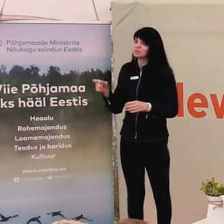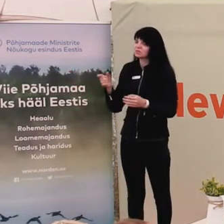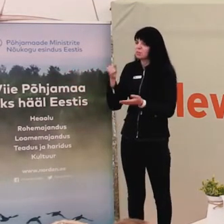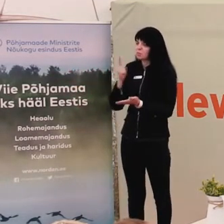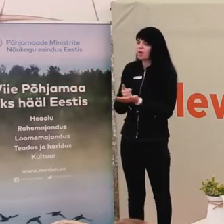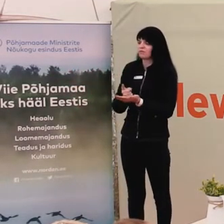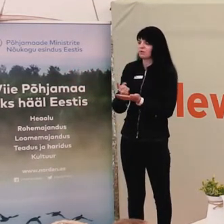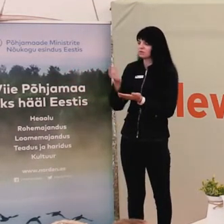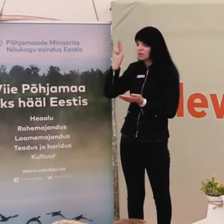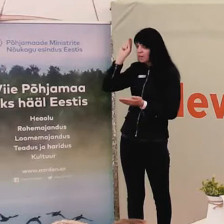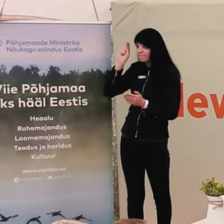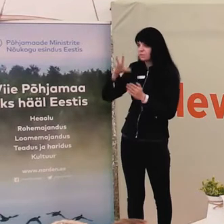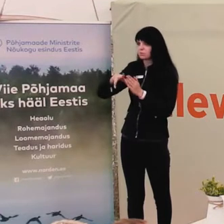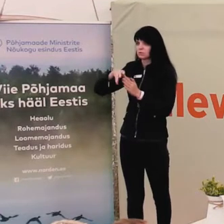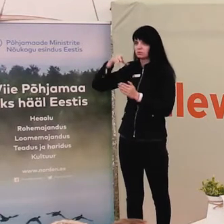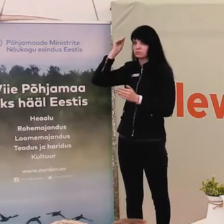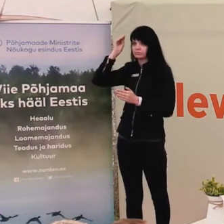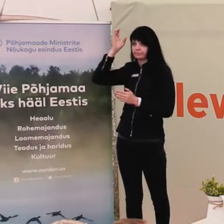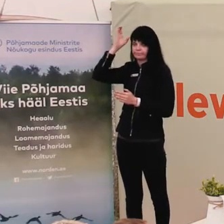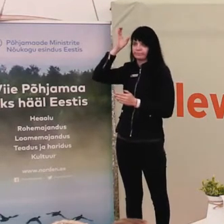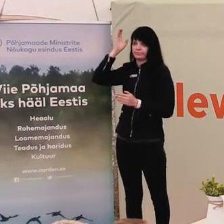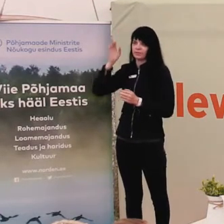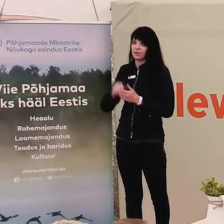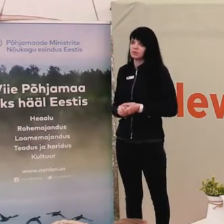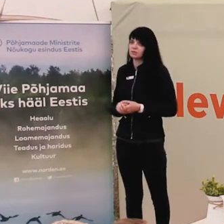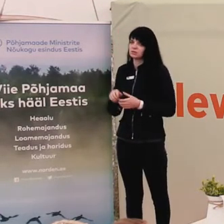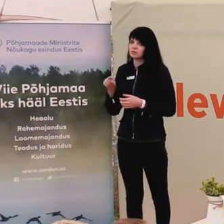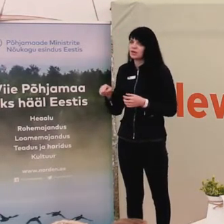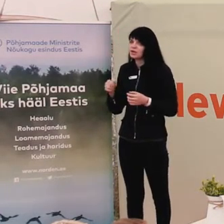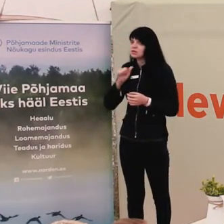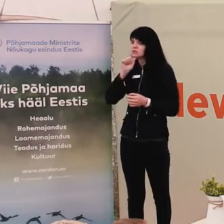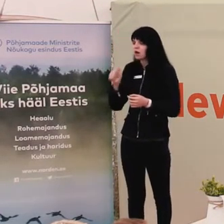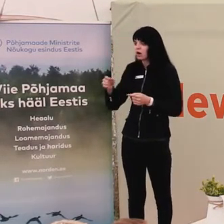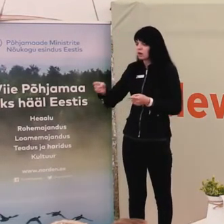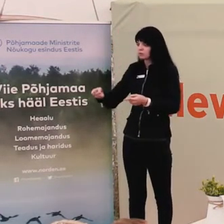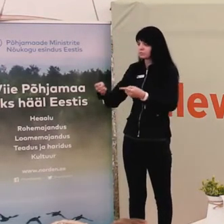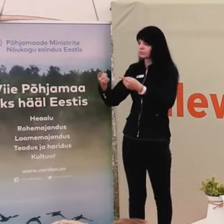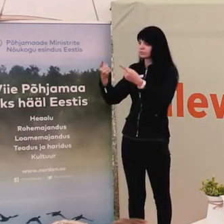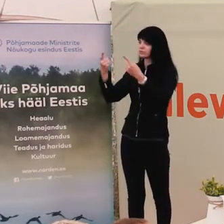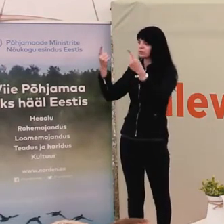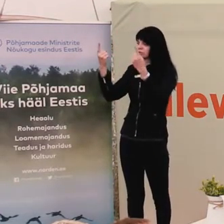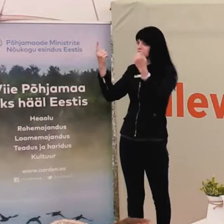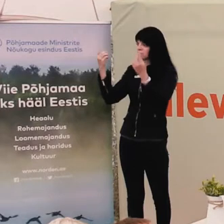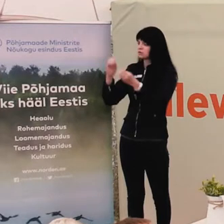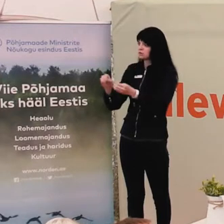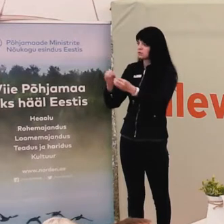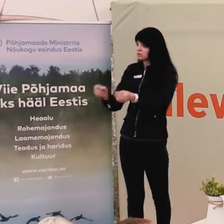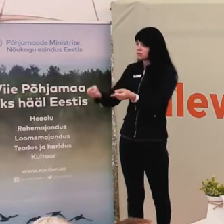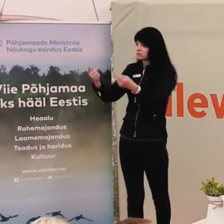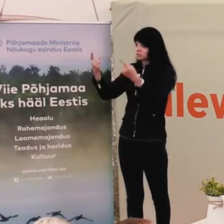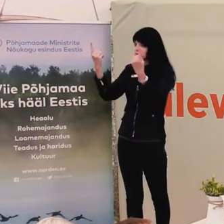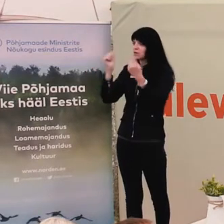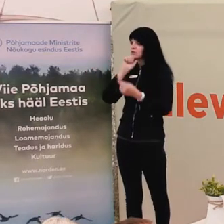have enough knowledge. I think it's completely unsustainable to keep growing our rates of consumption and production. Never mind if it's